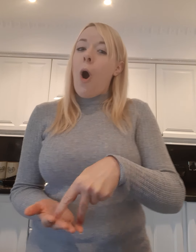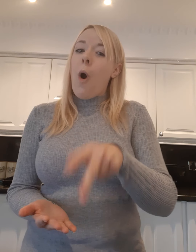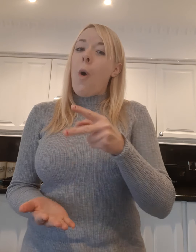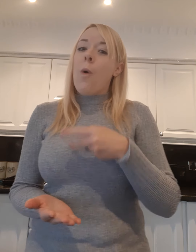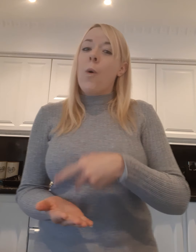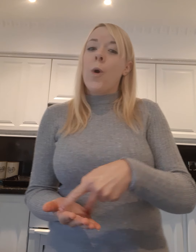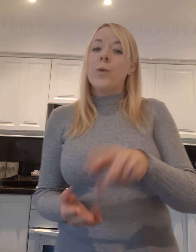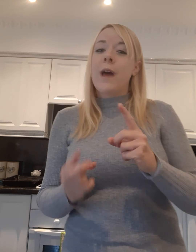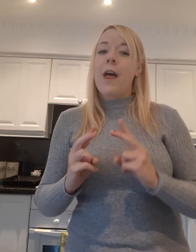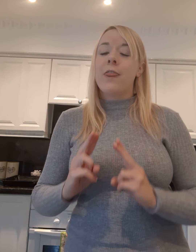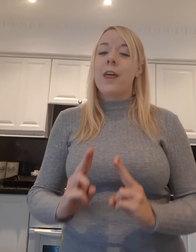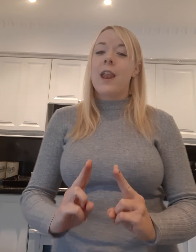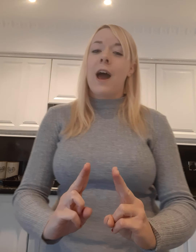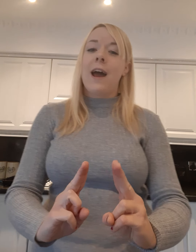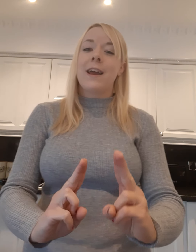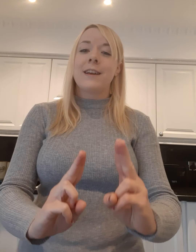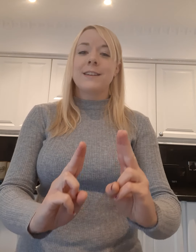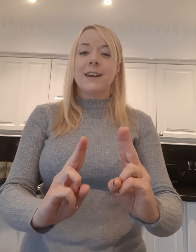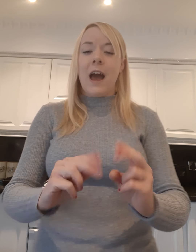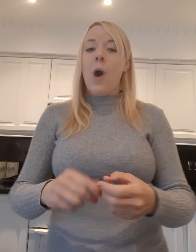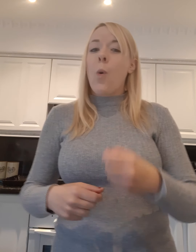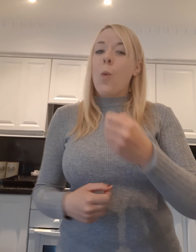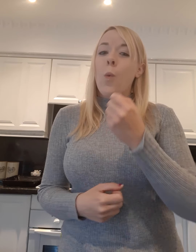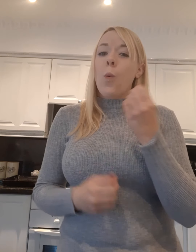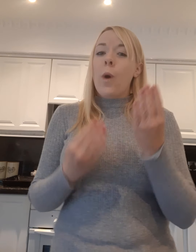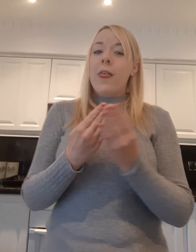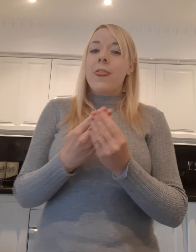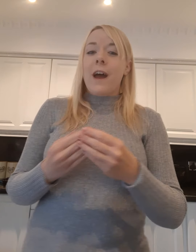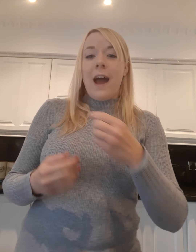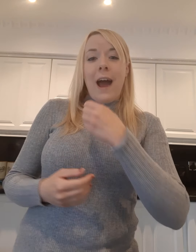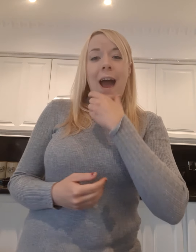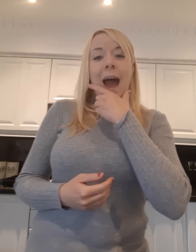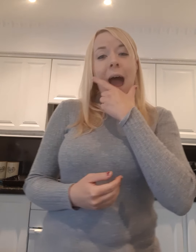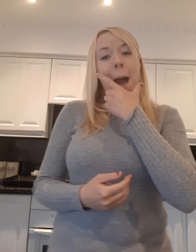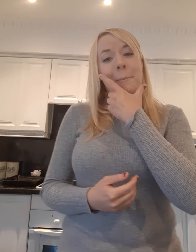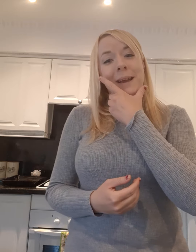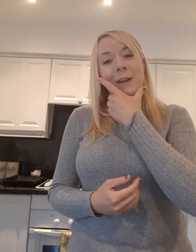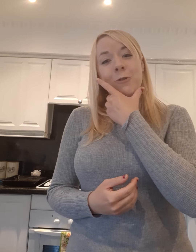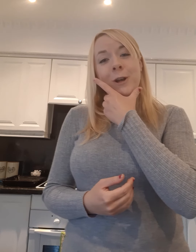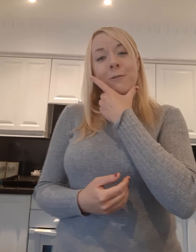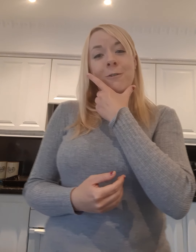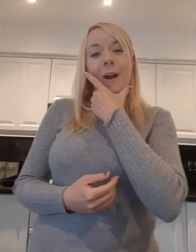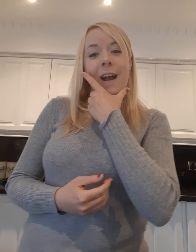the lane with a happy refrain. Just